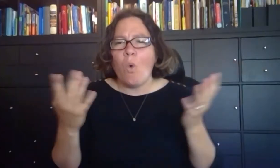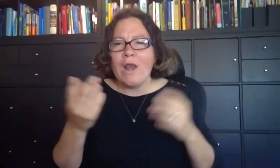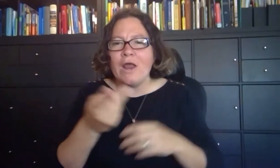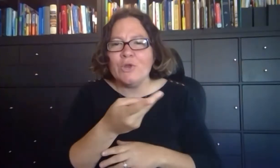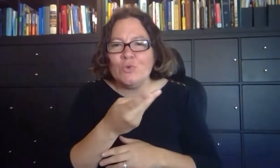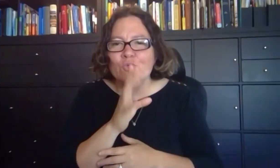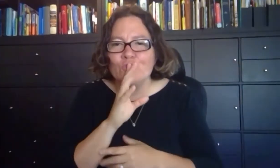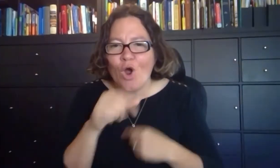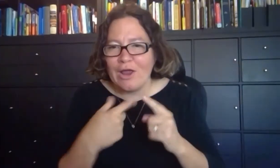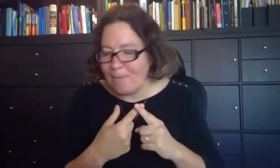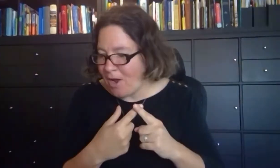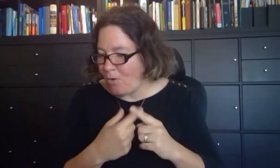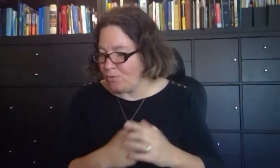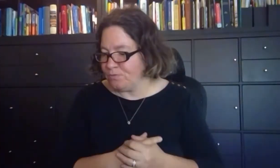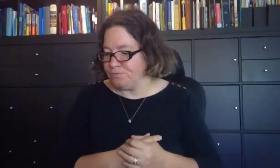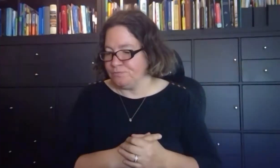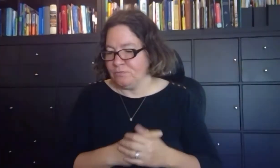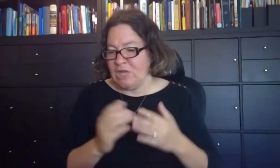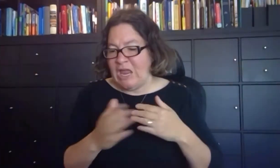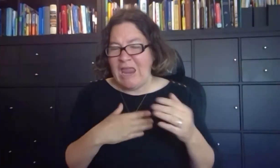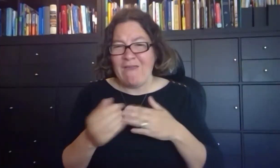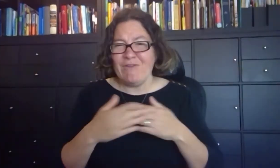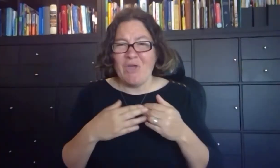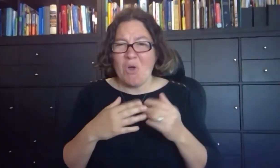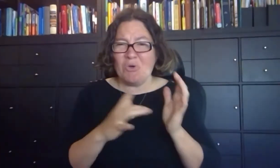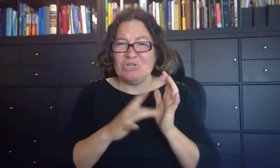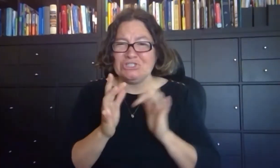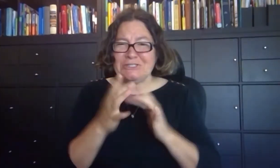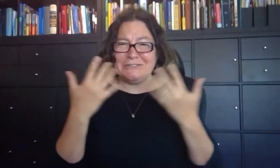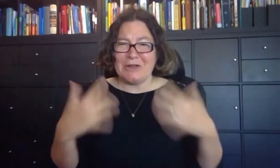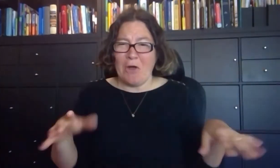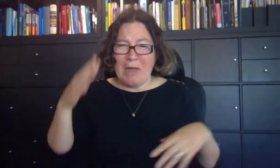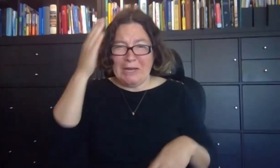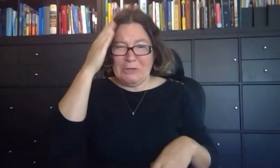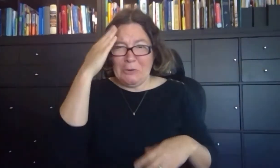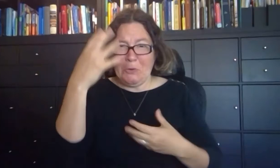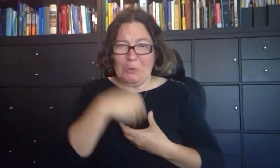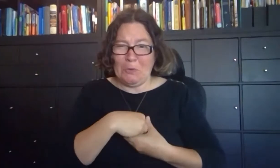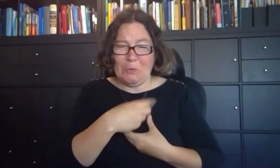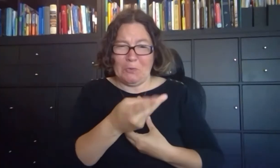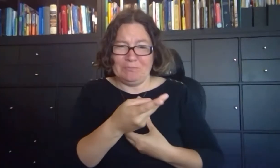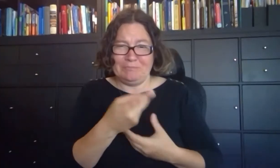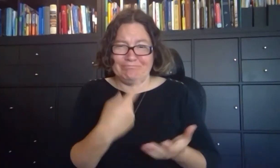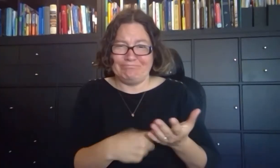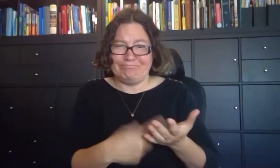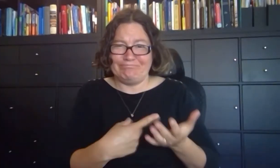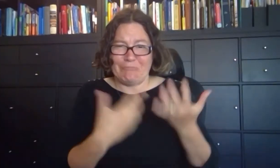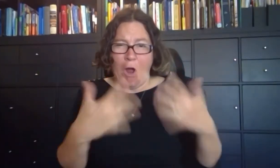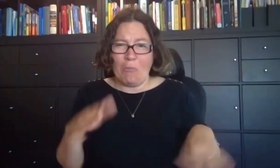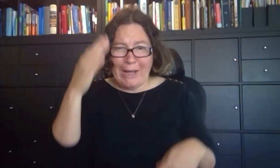The risen Jesus asks his companions twice what they are talking about, even though Jesus already